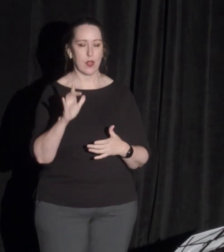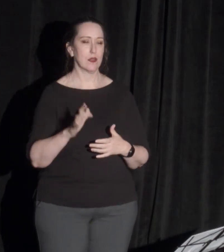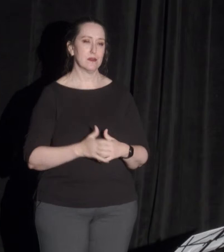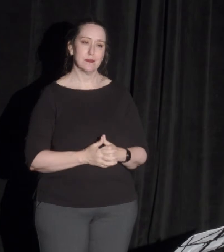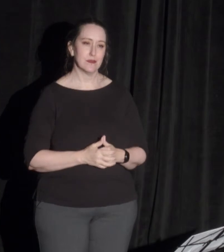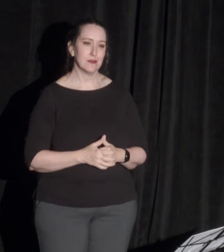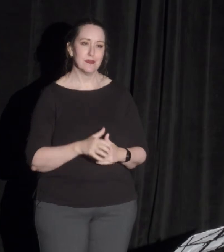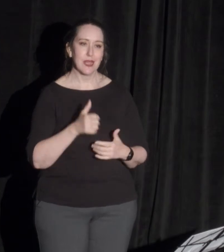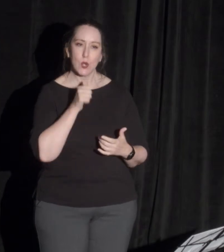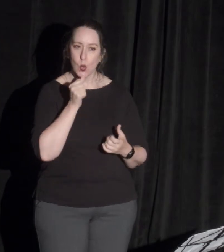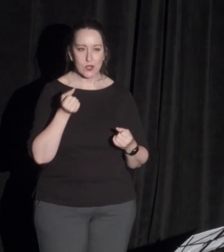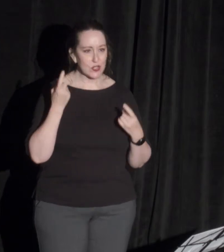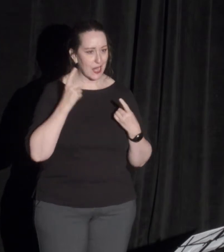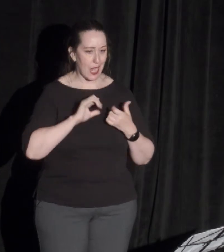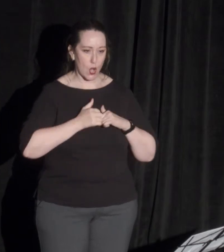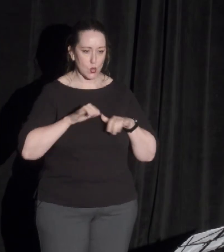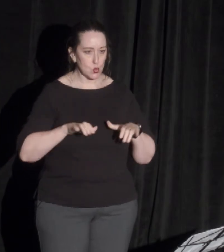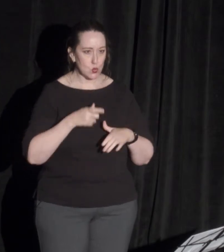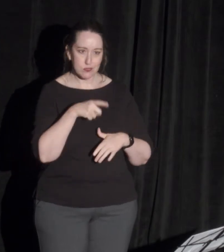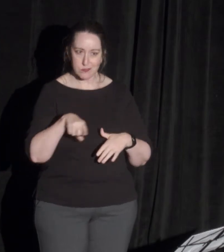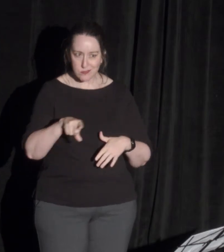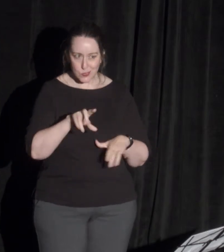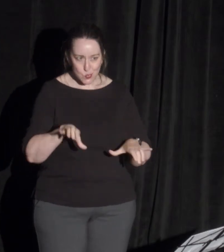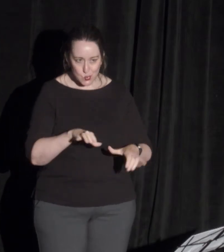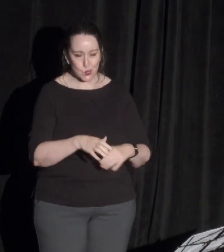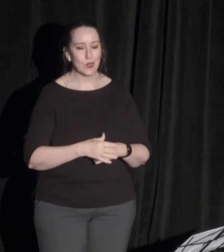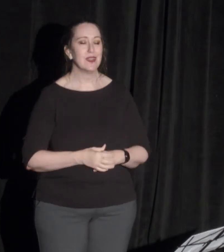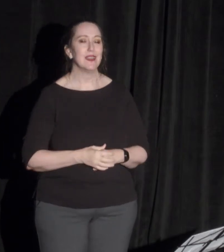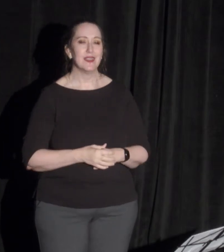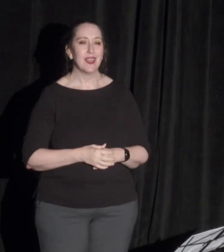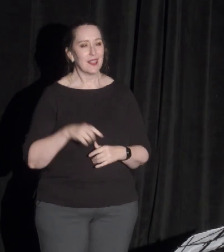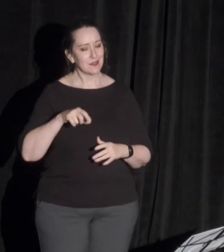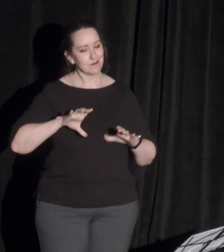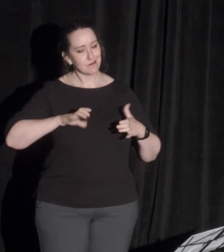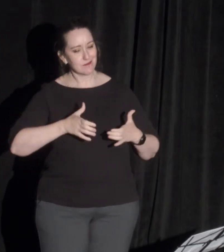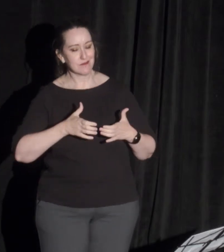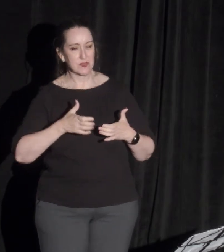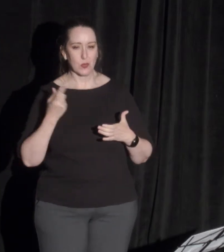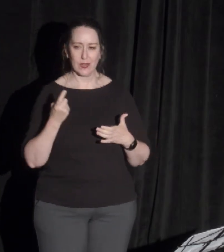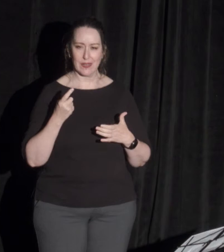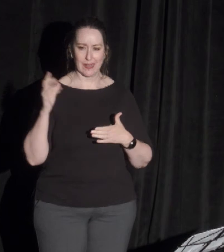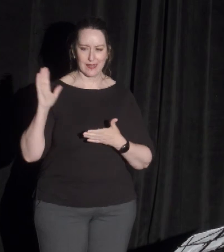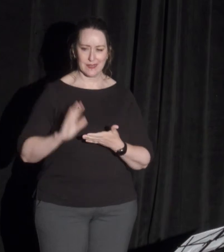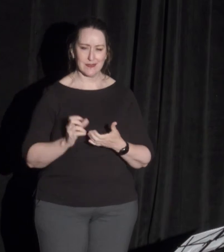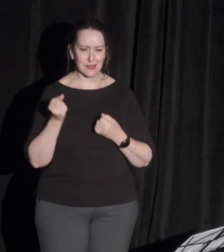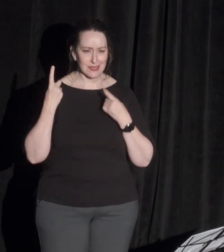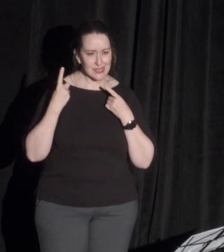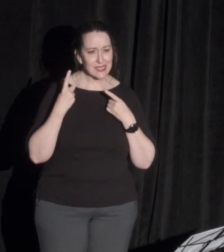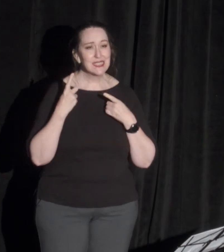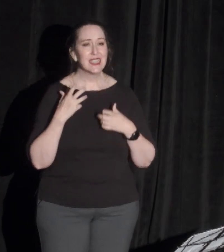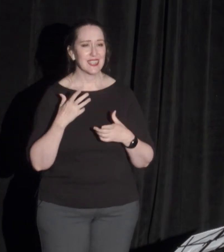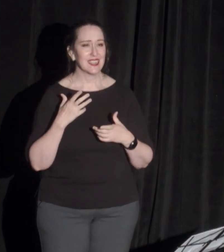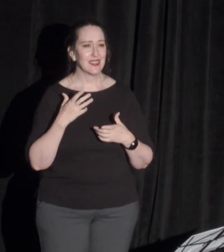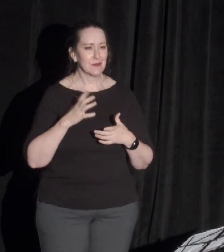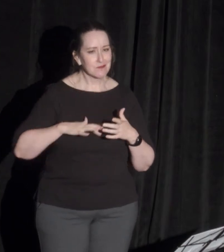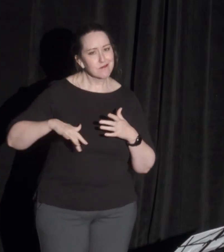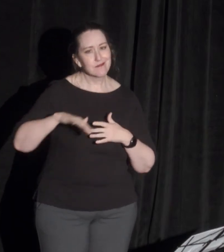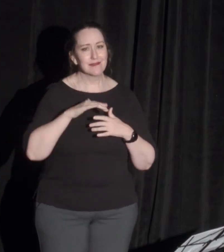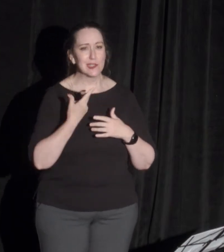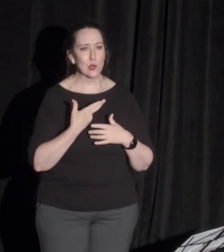don't understand how you do what you do. I think this category is sort of one of the least understood amongst the Hugos. A book is